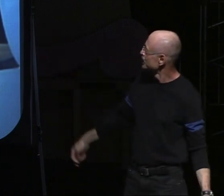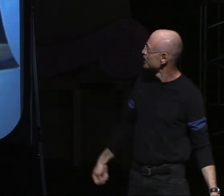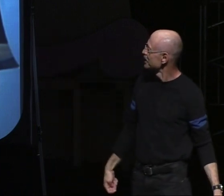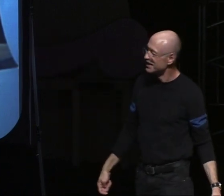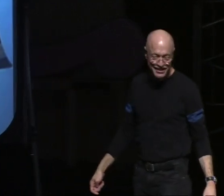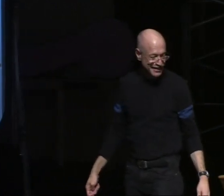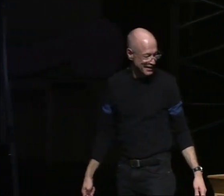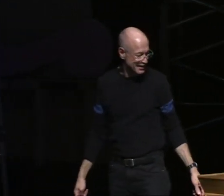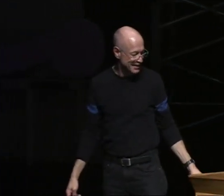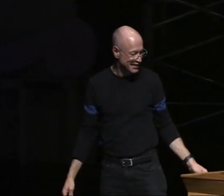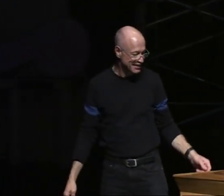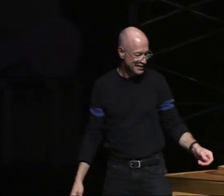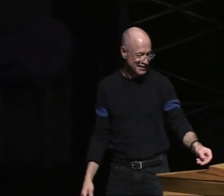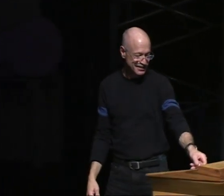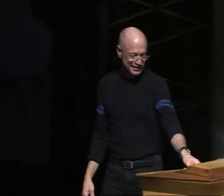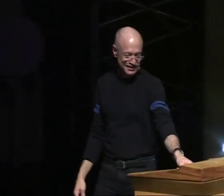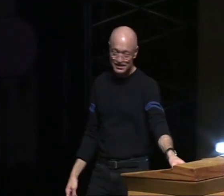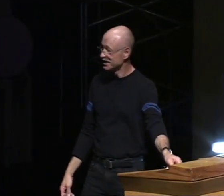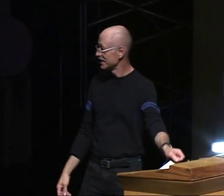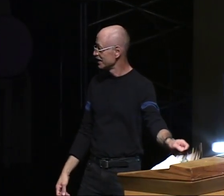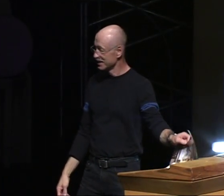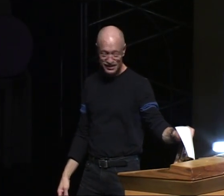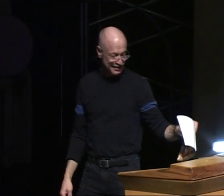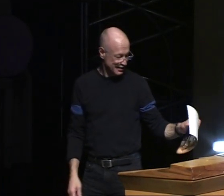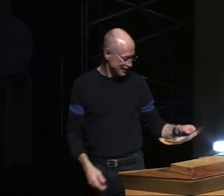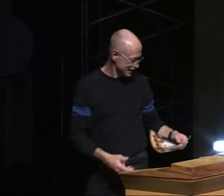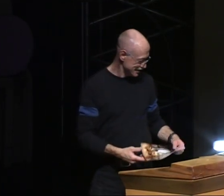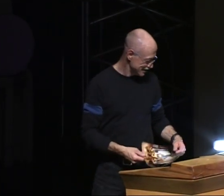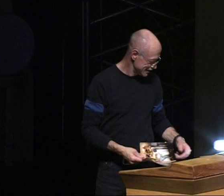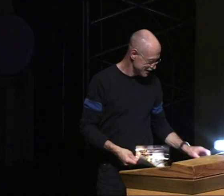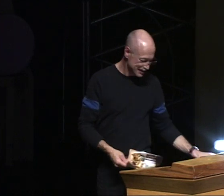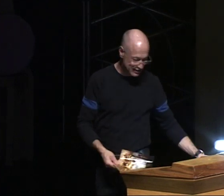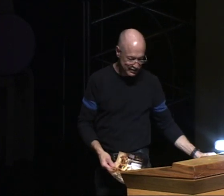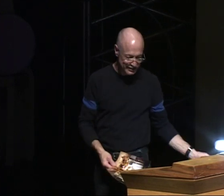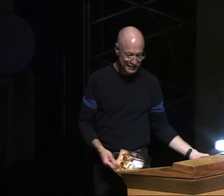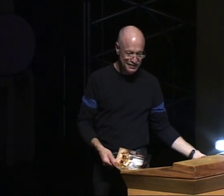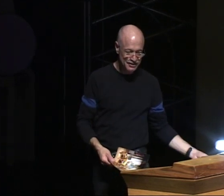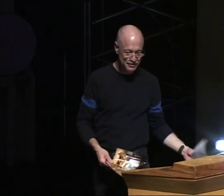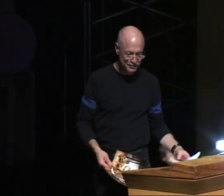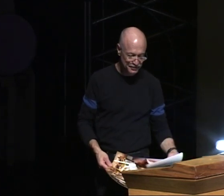the ornamentation that you would find in a bedroom to make it a complete package.